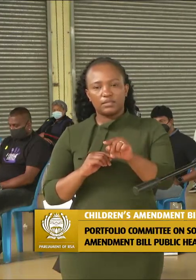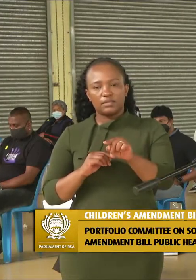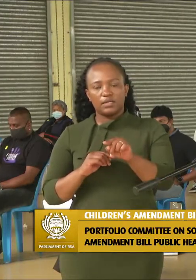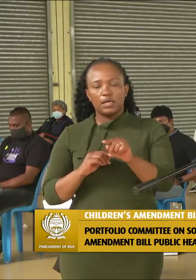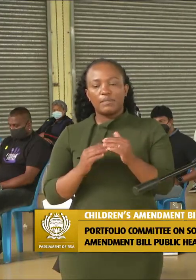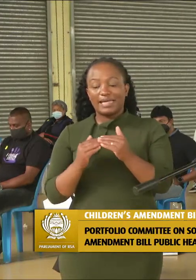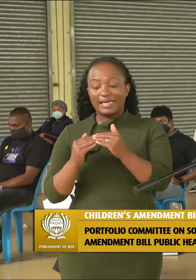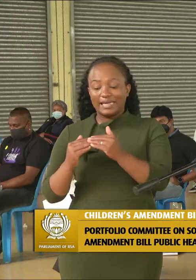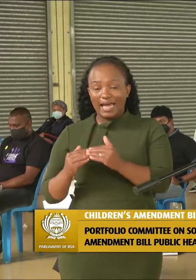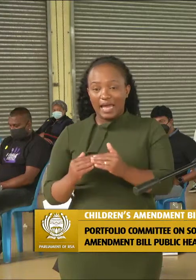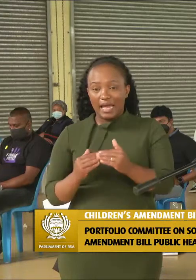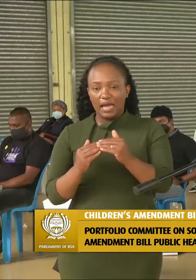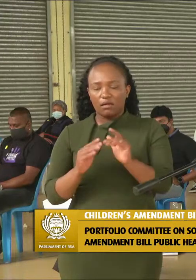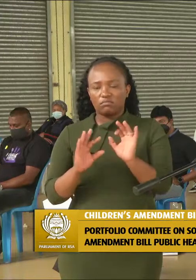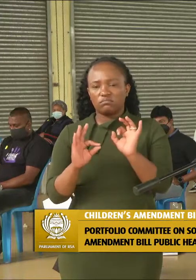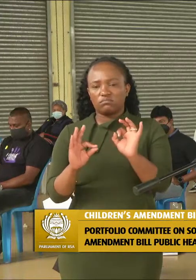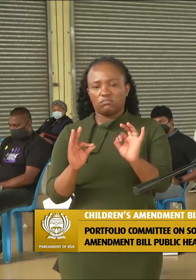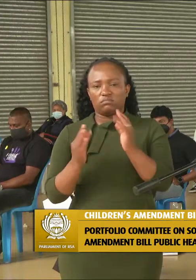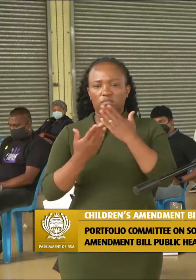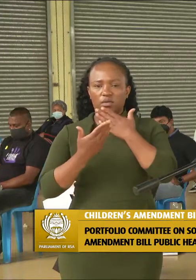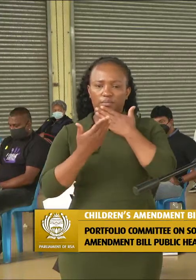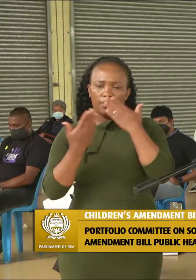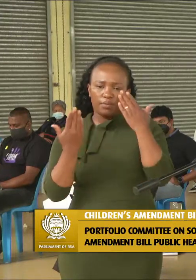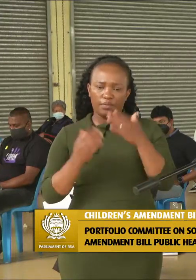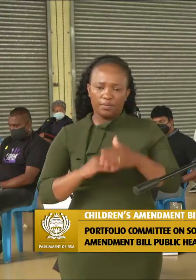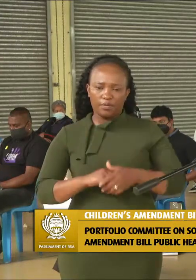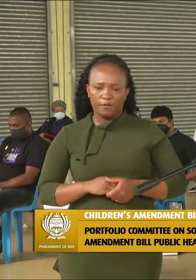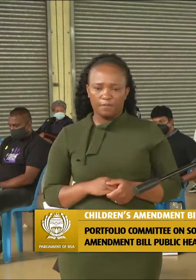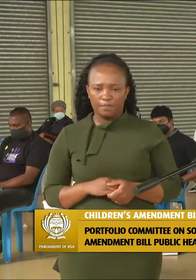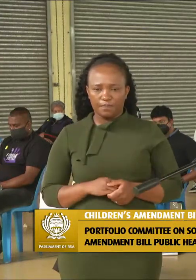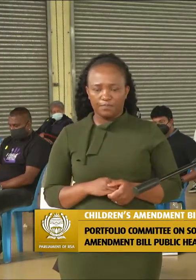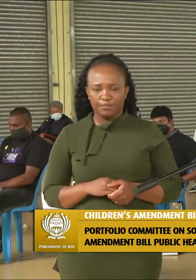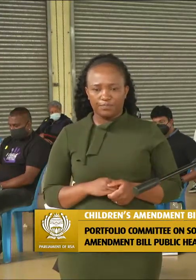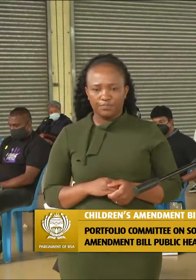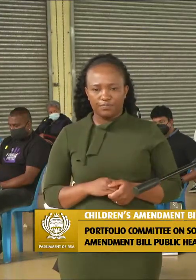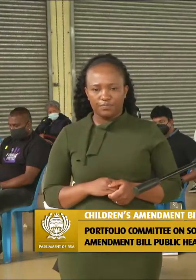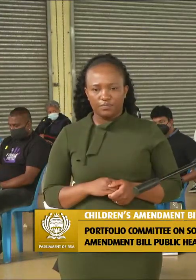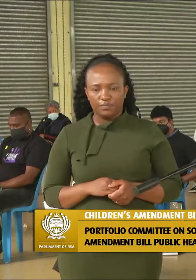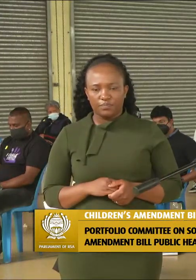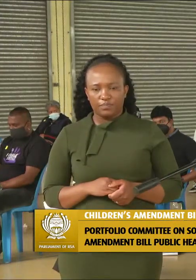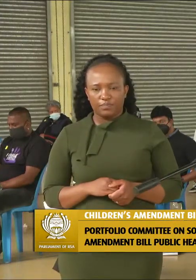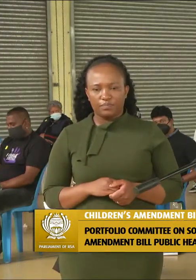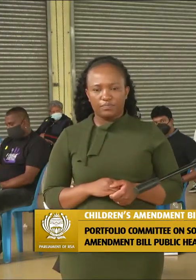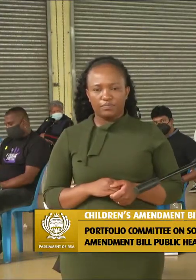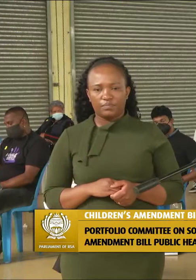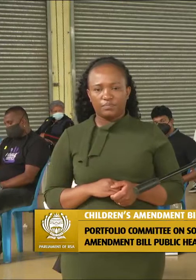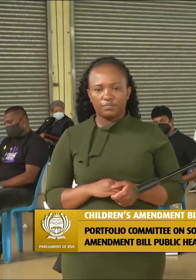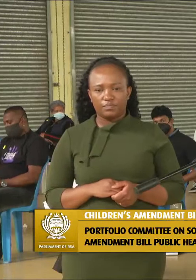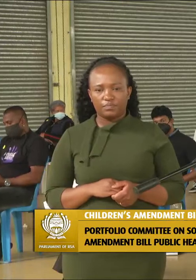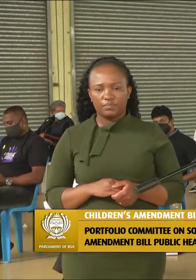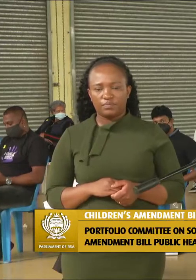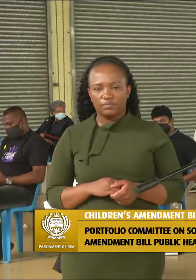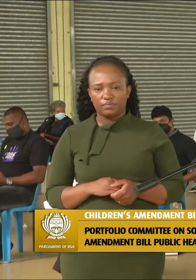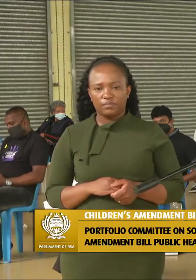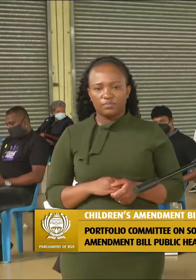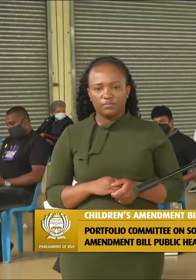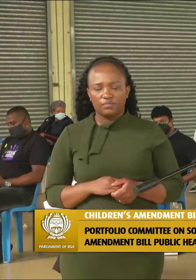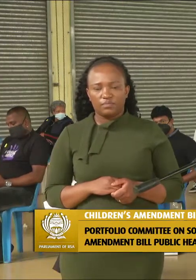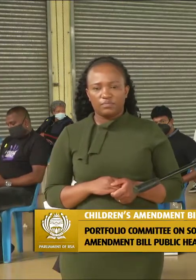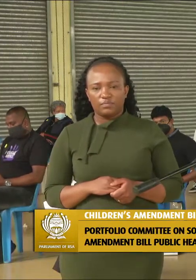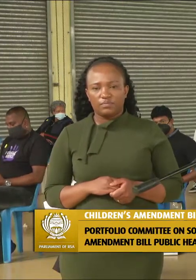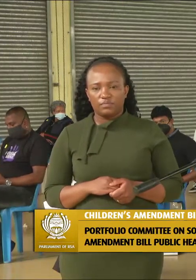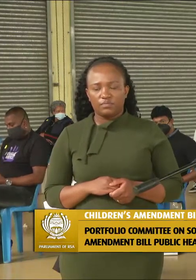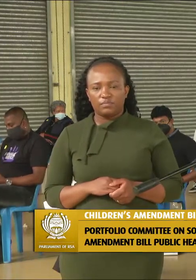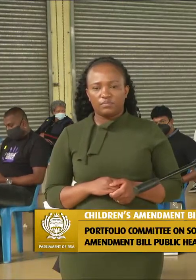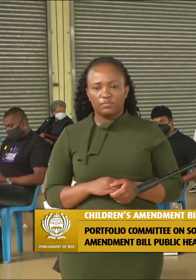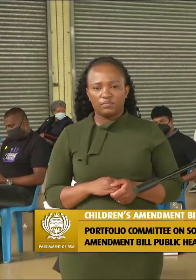ngendlela efanele. Sometimes we see, when we look at the rights of people with disability,